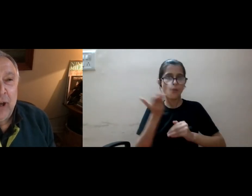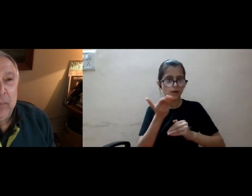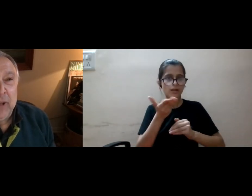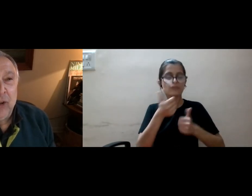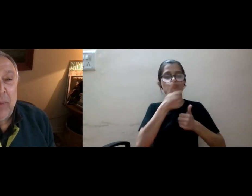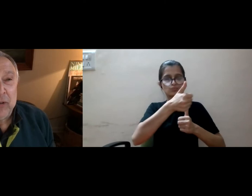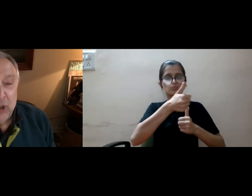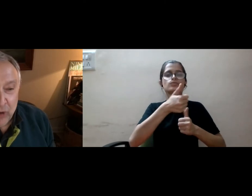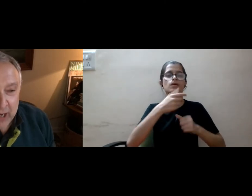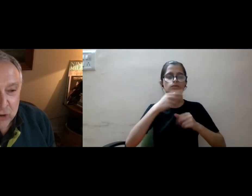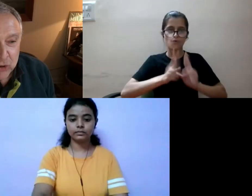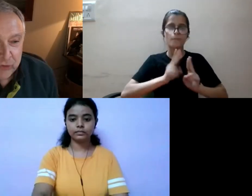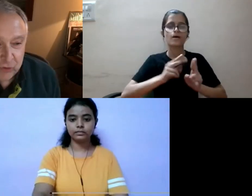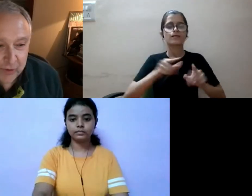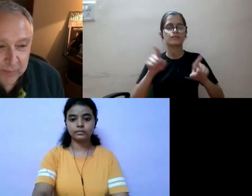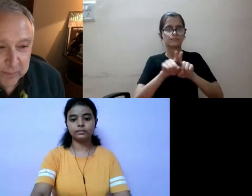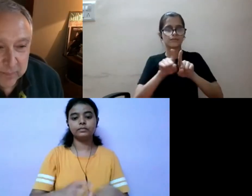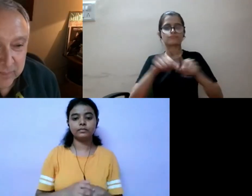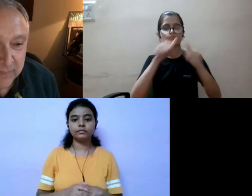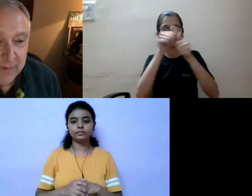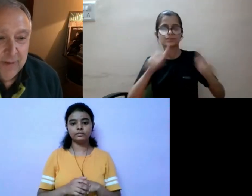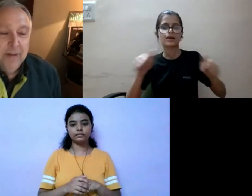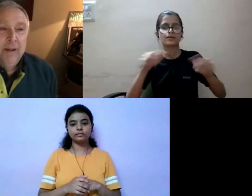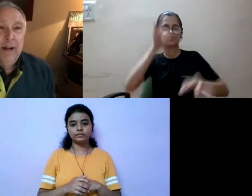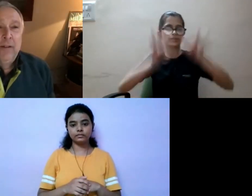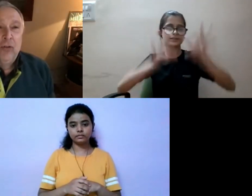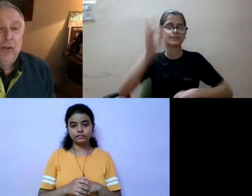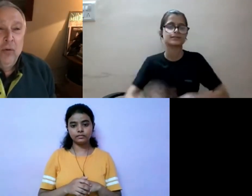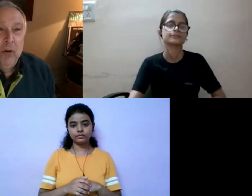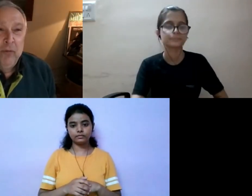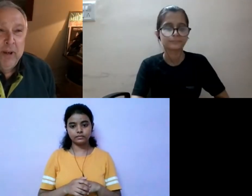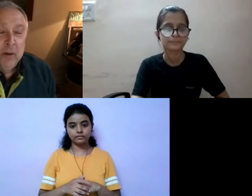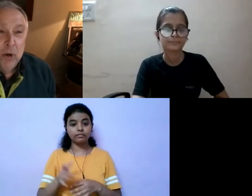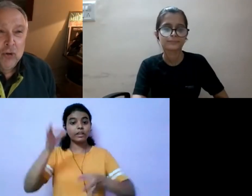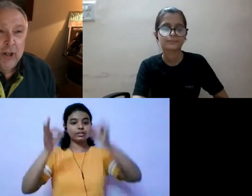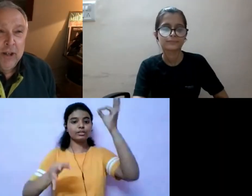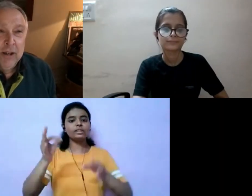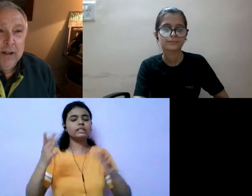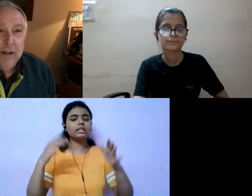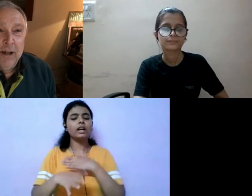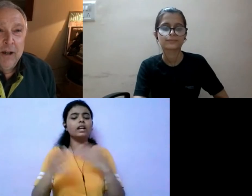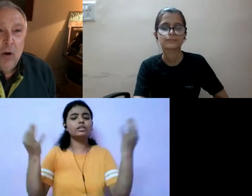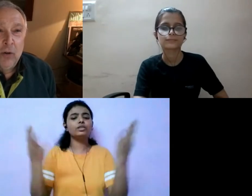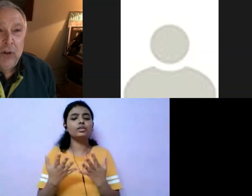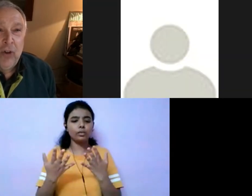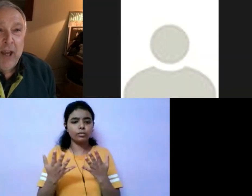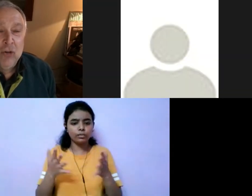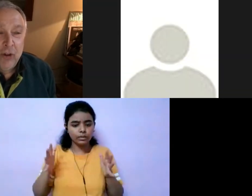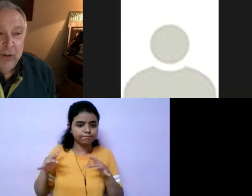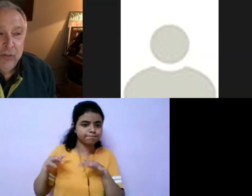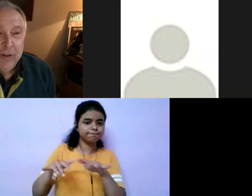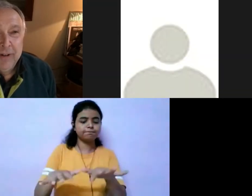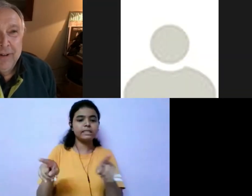is, it's about design justice. There's a new movement emerging called